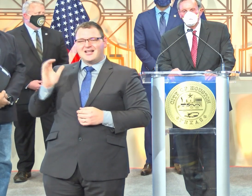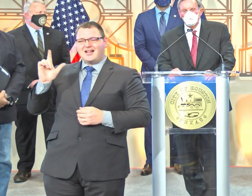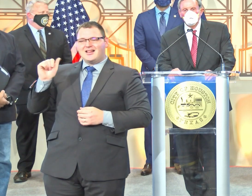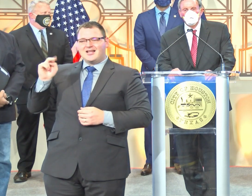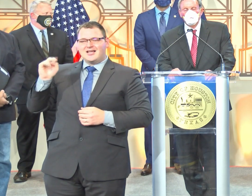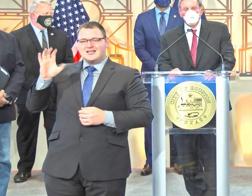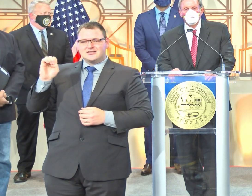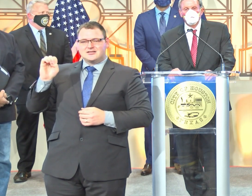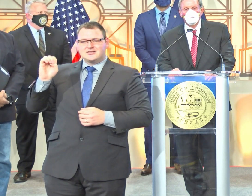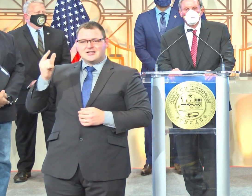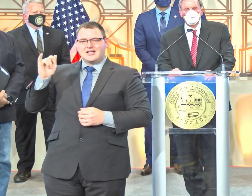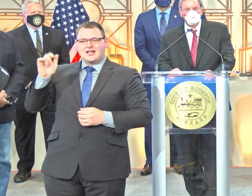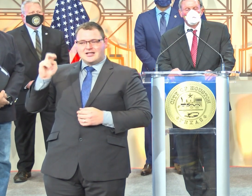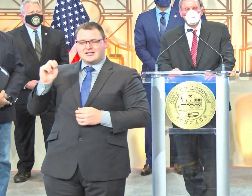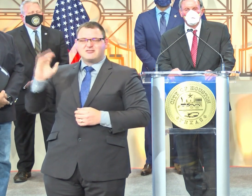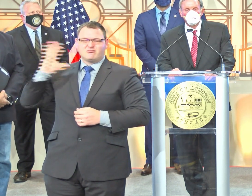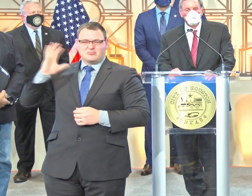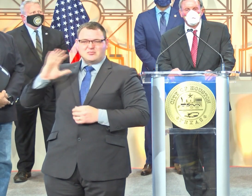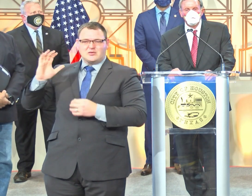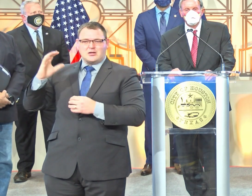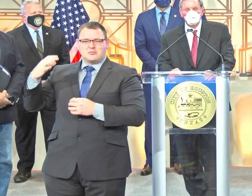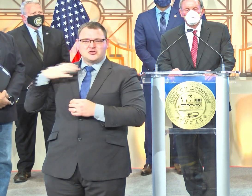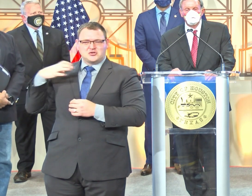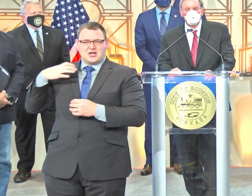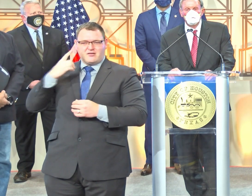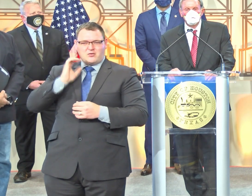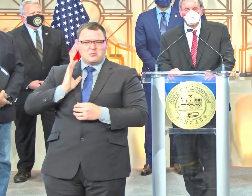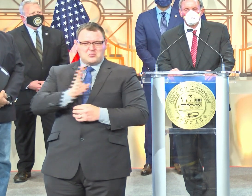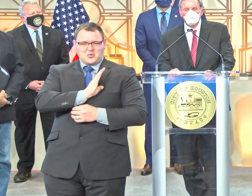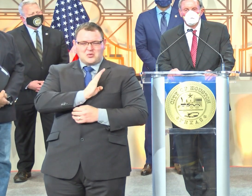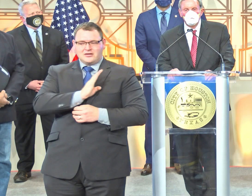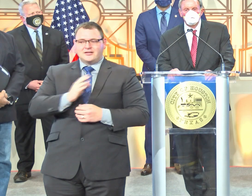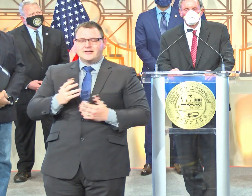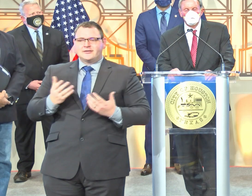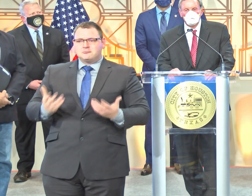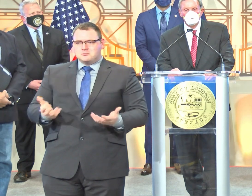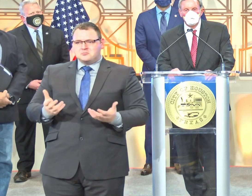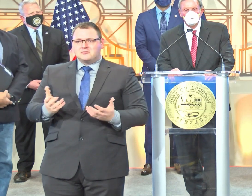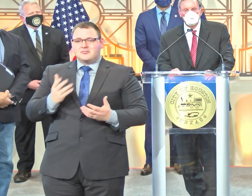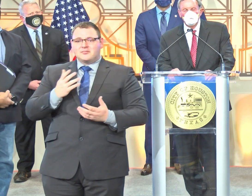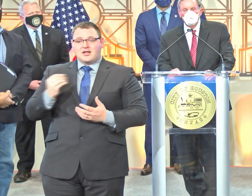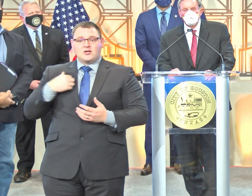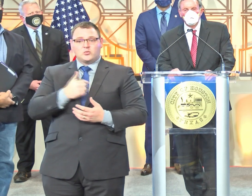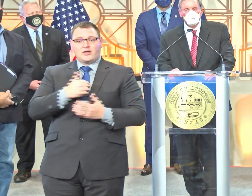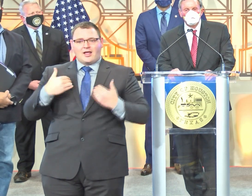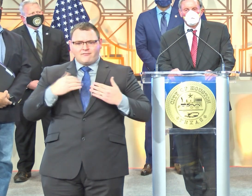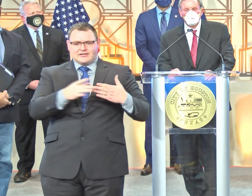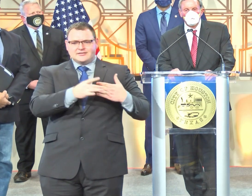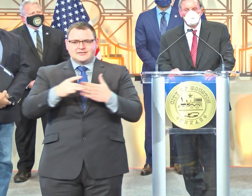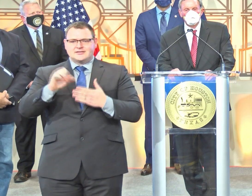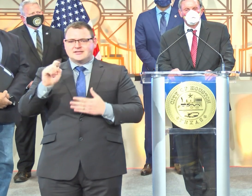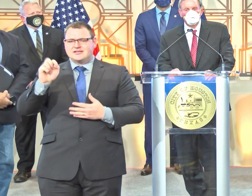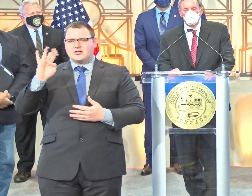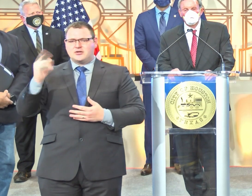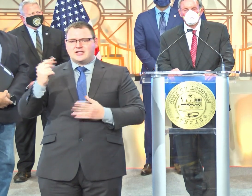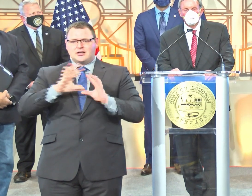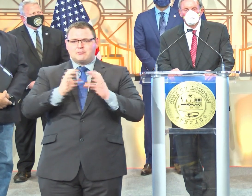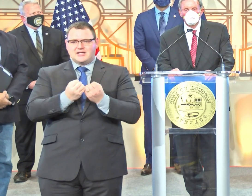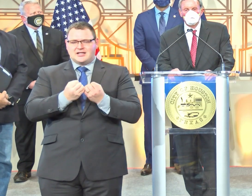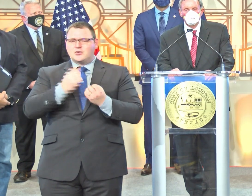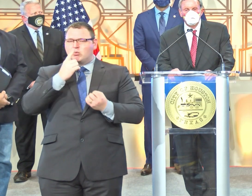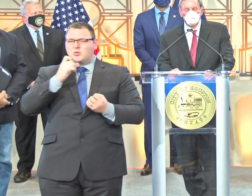rival the Great Depression, homelessness is a problem now. and we're going to confront it with this money.